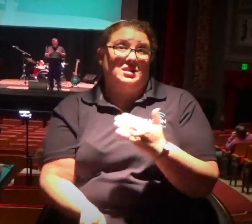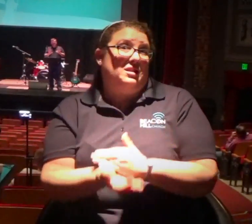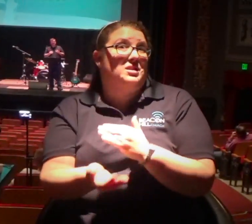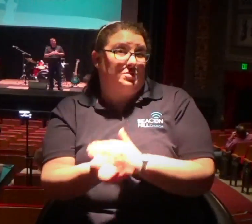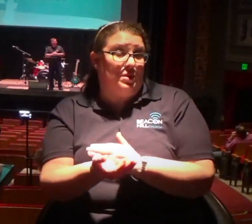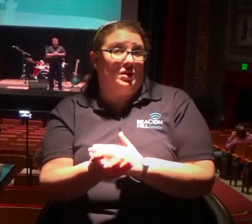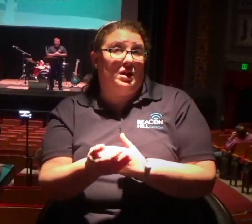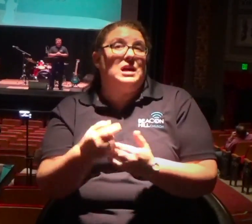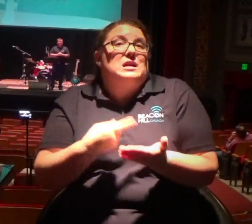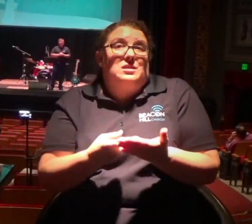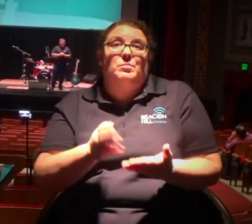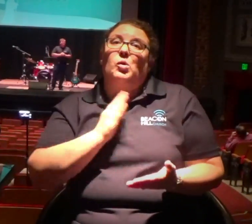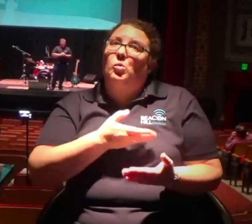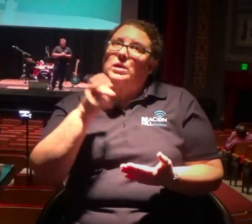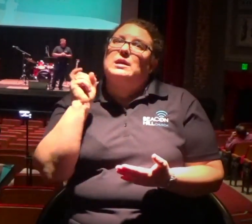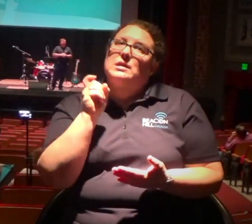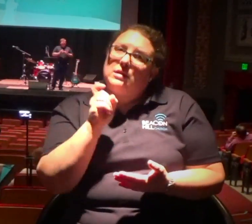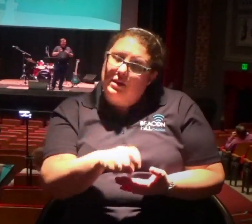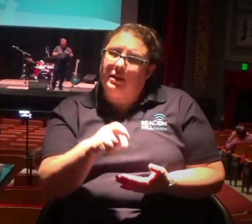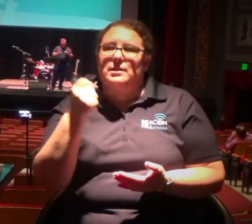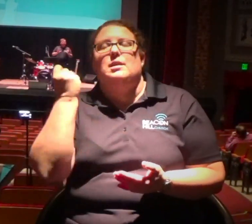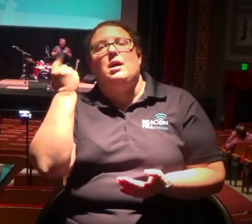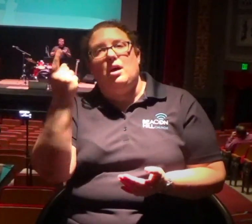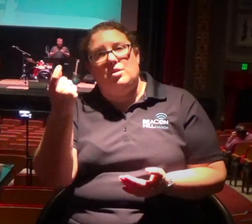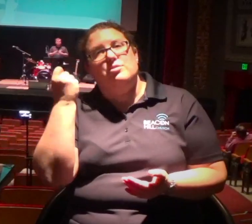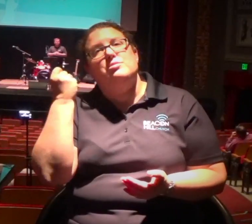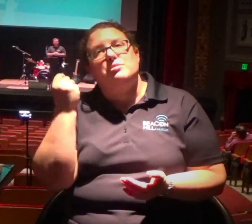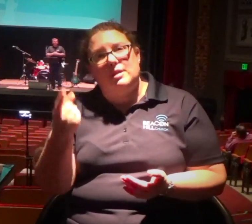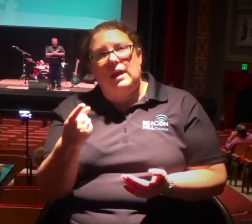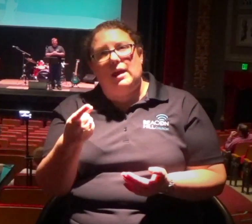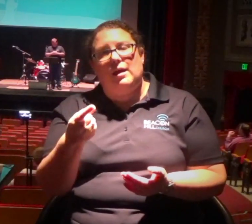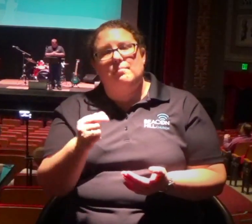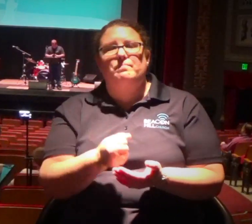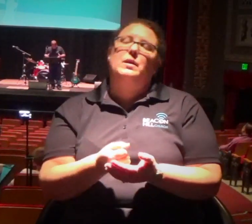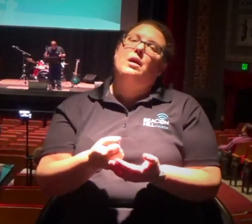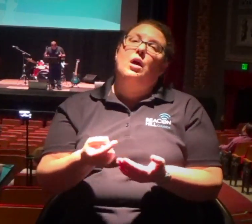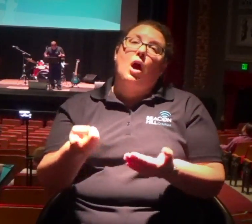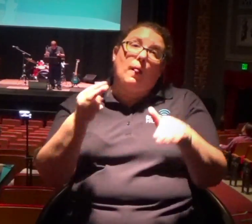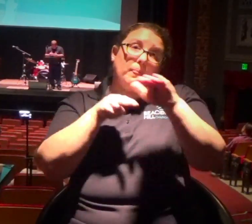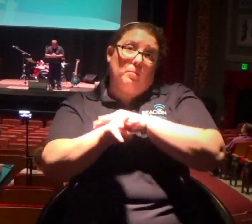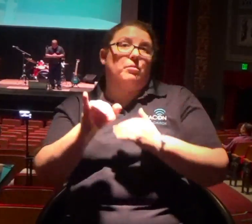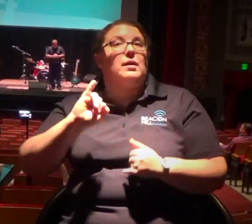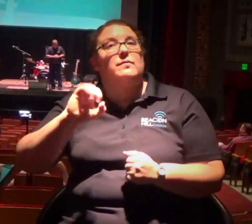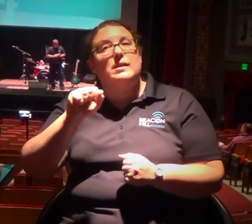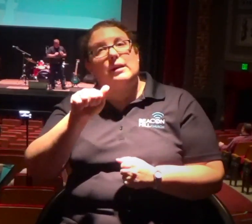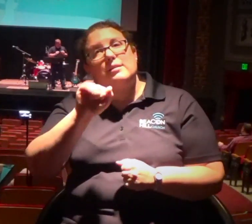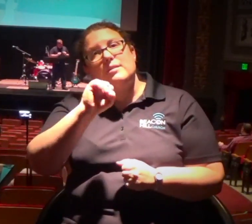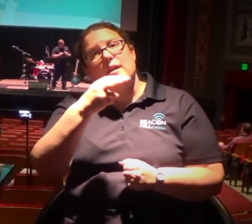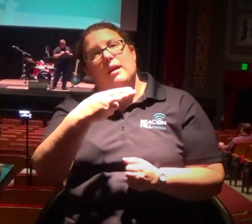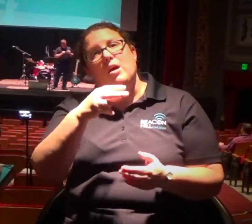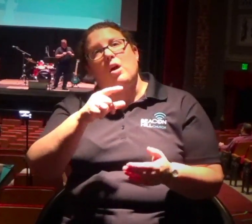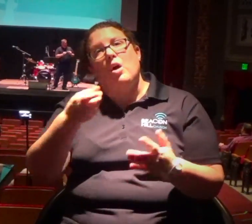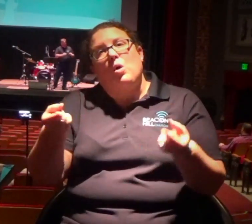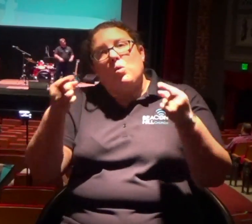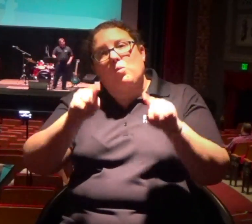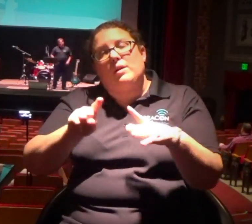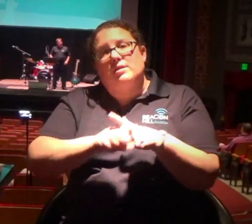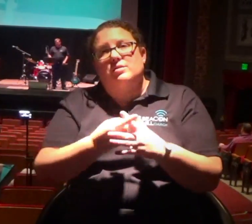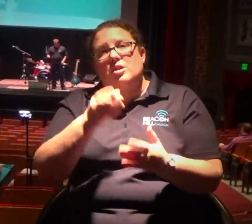need to understand. And Isaiah, when he starts off in chapter 53, verse 1, he asks two questions. He